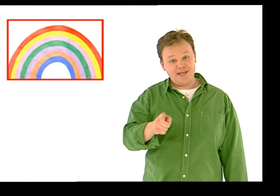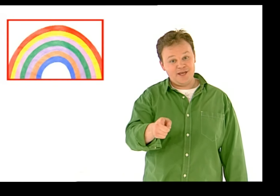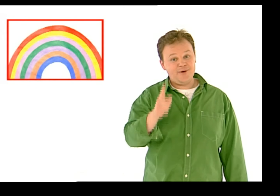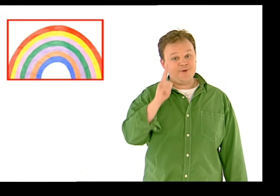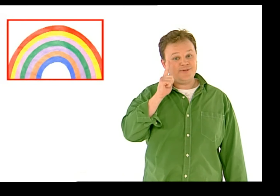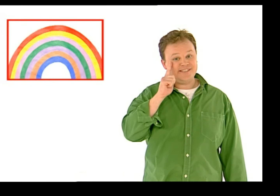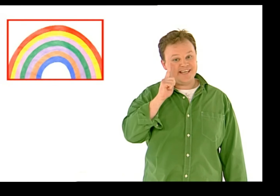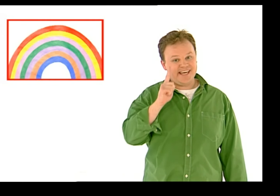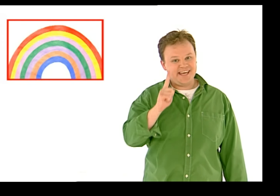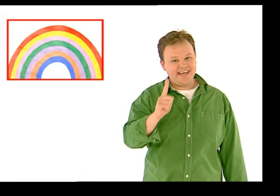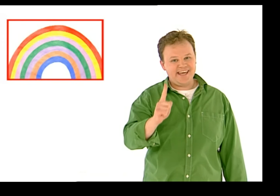you see.